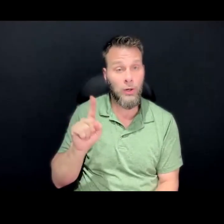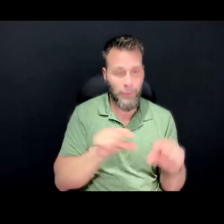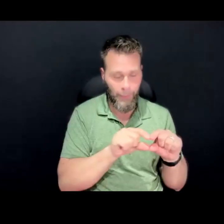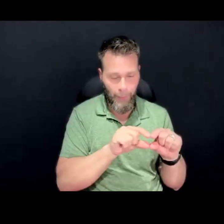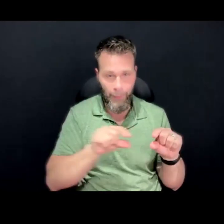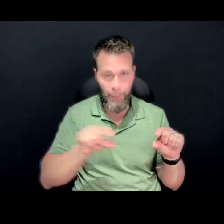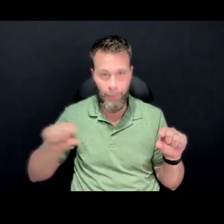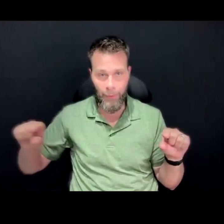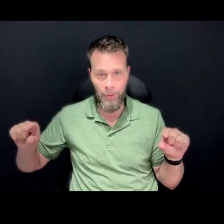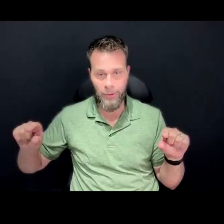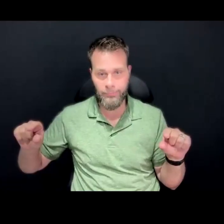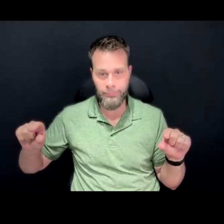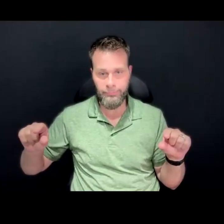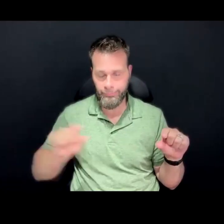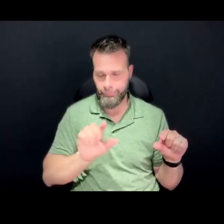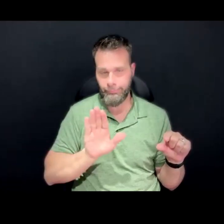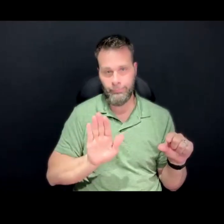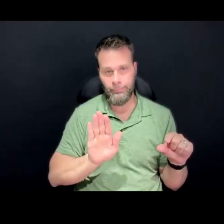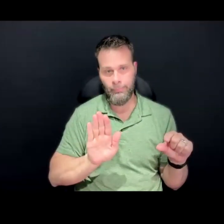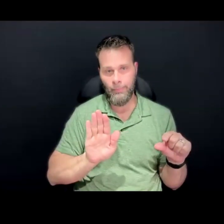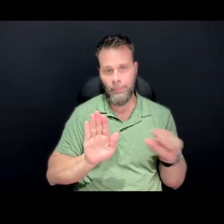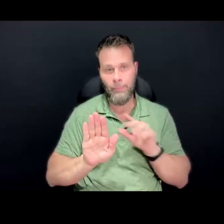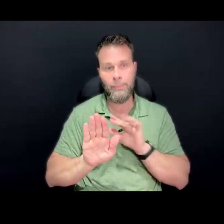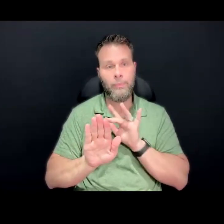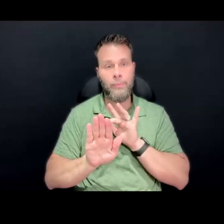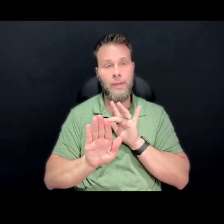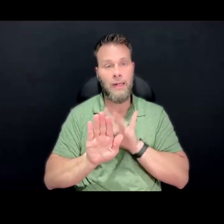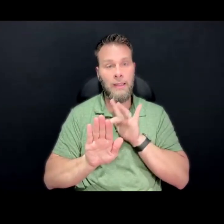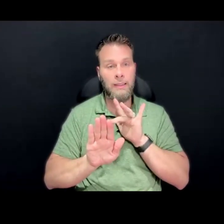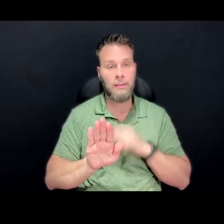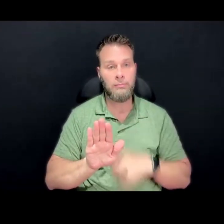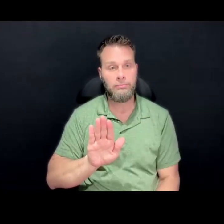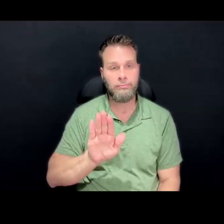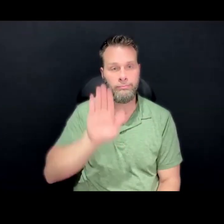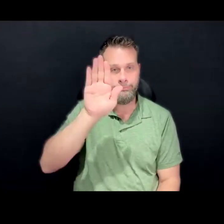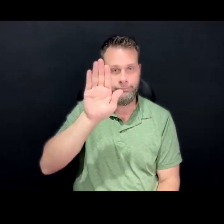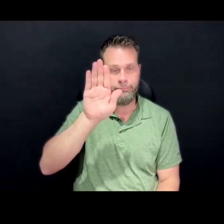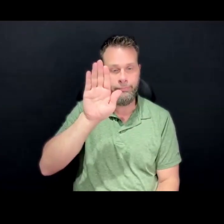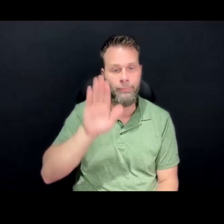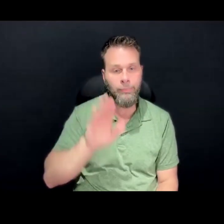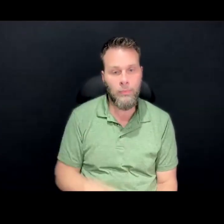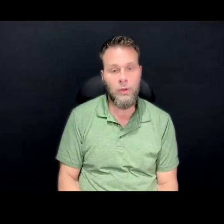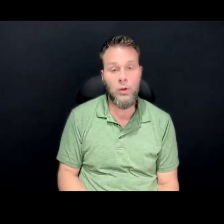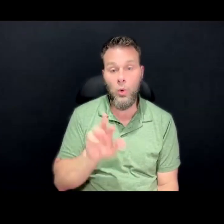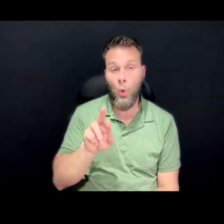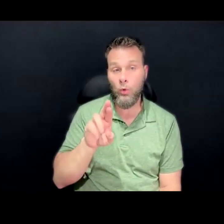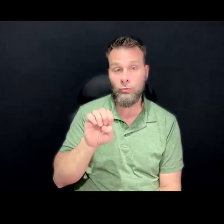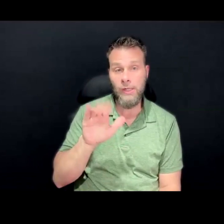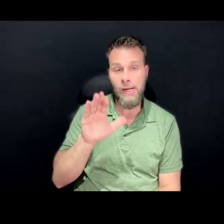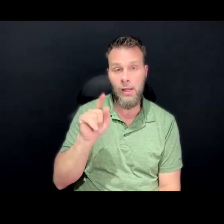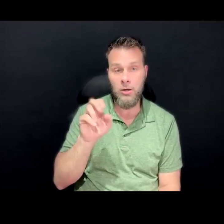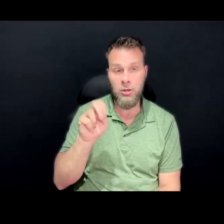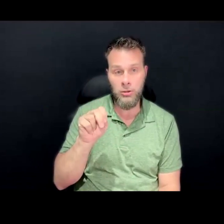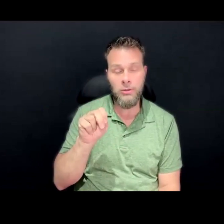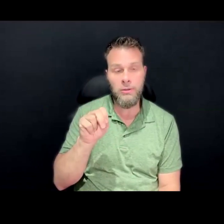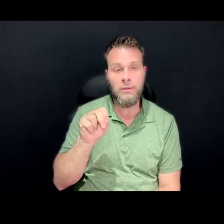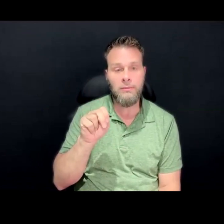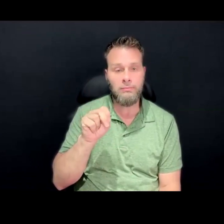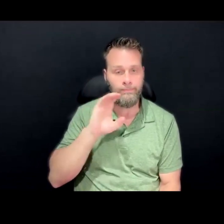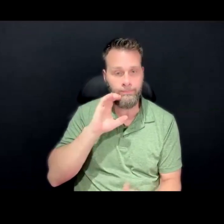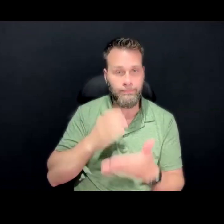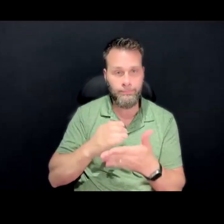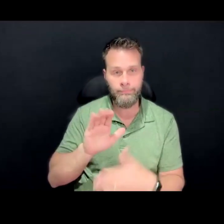of your screen. At the bottom of your screen, you will click the reaction icon, then you will hit the raise